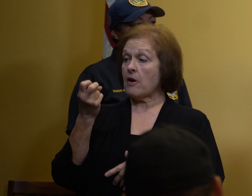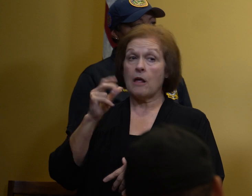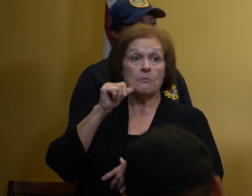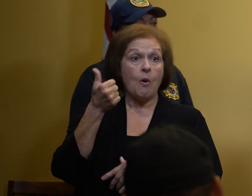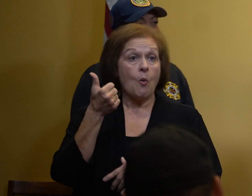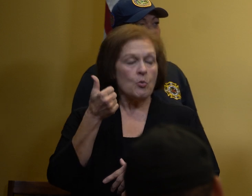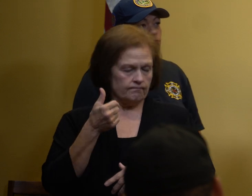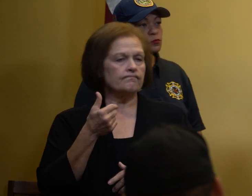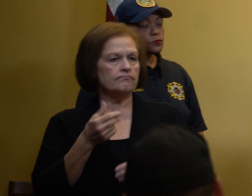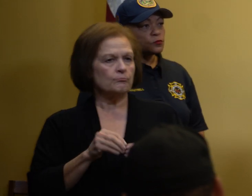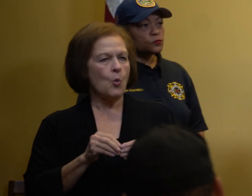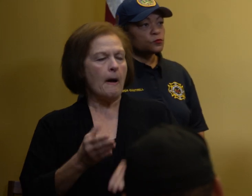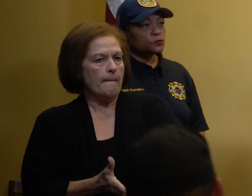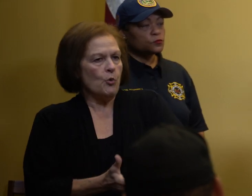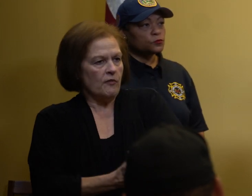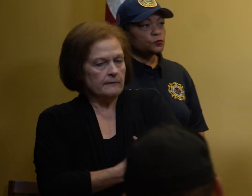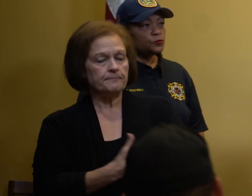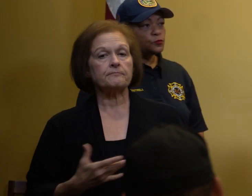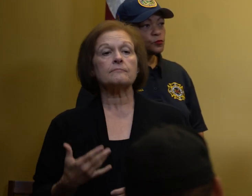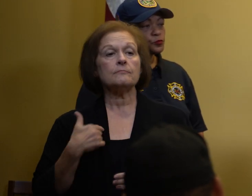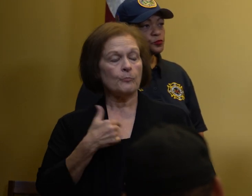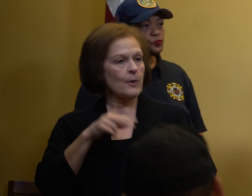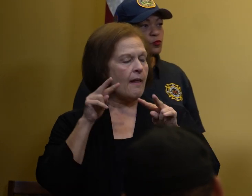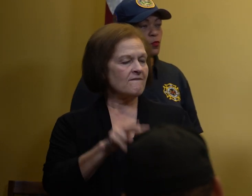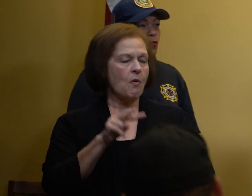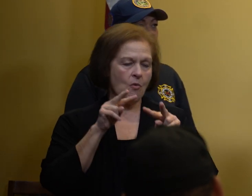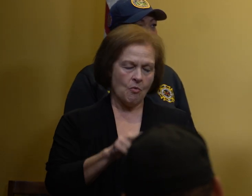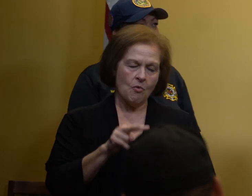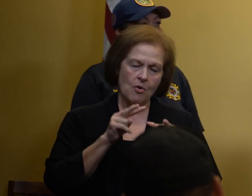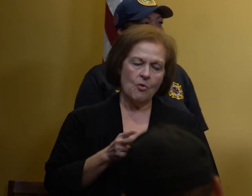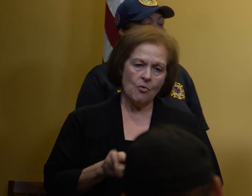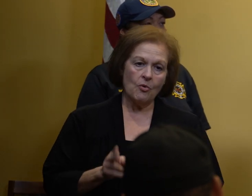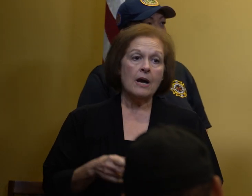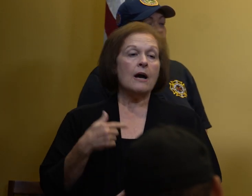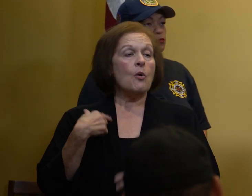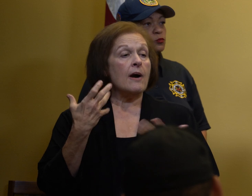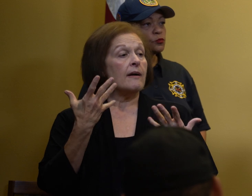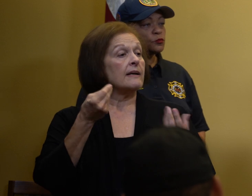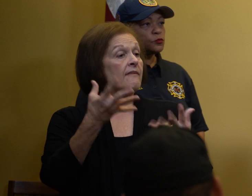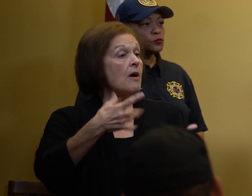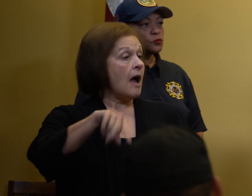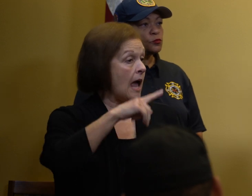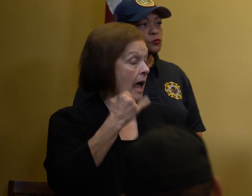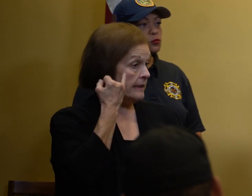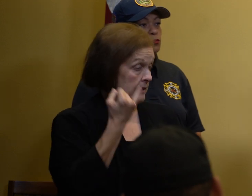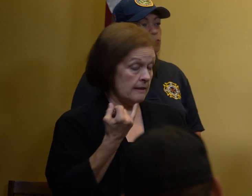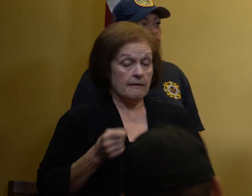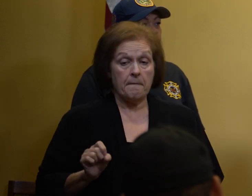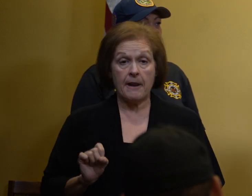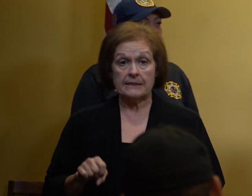improvement. And so we're obviously all looking forward to that. But just to give you kind of an idea, there is a